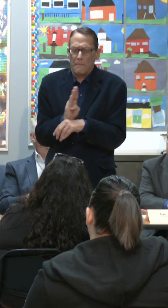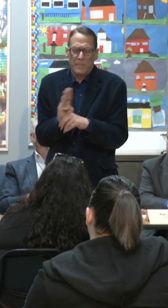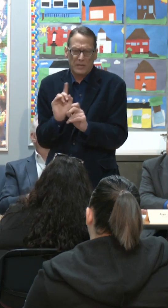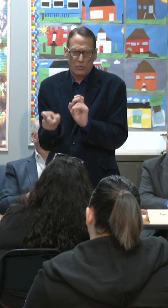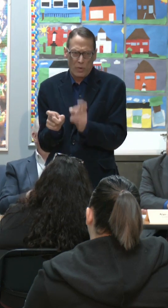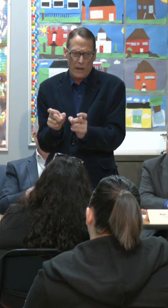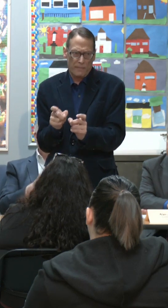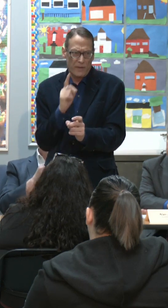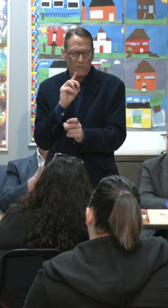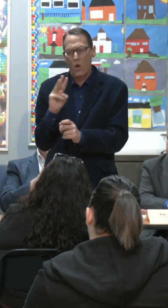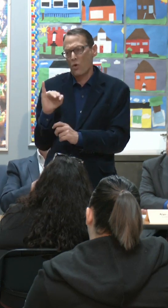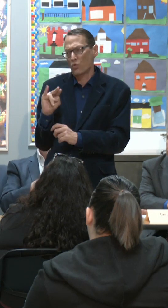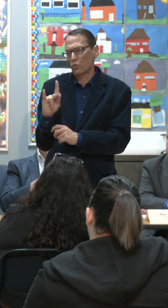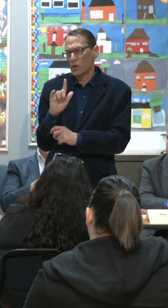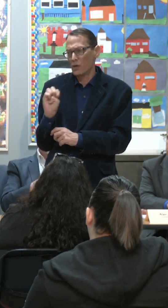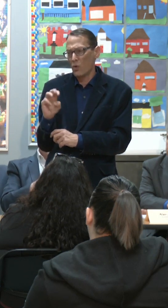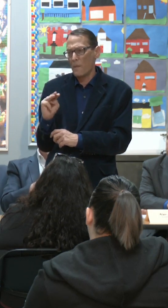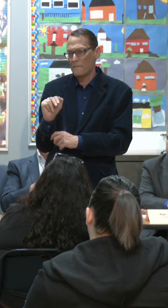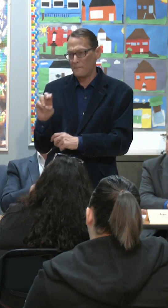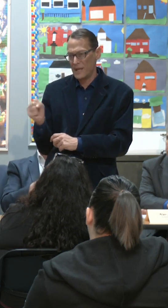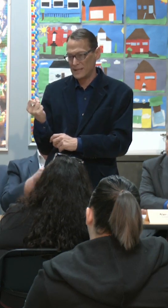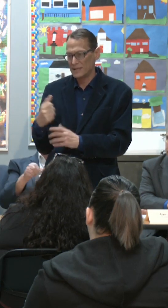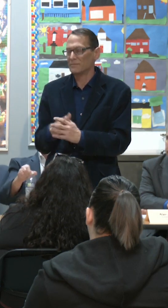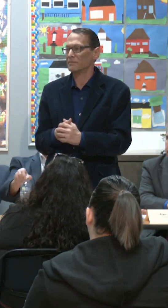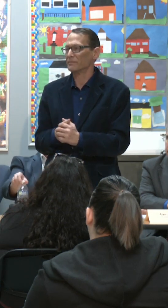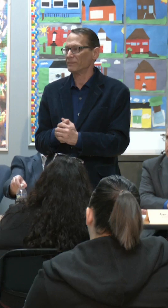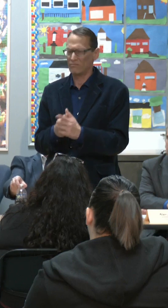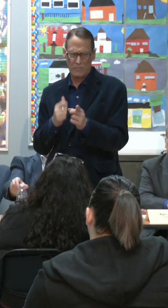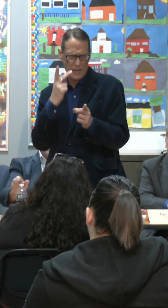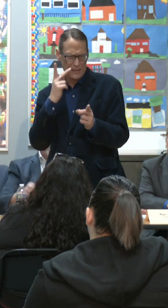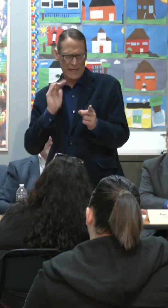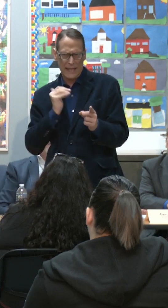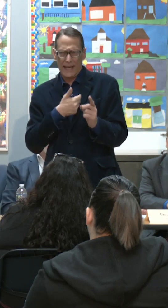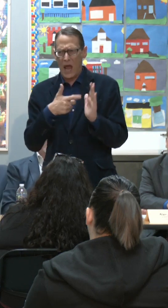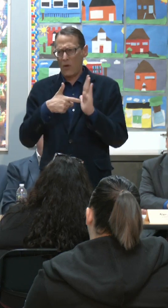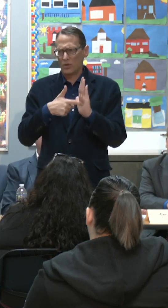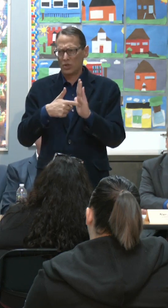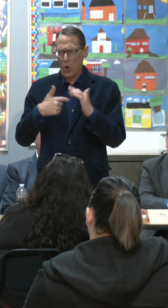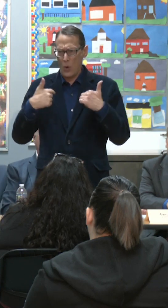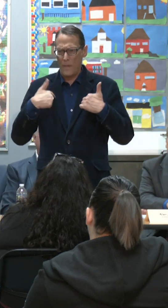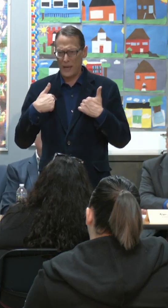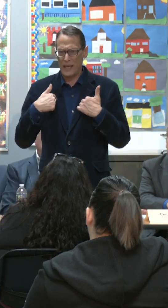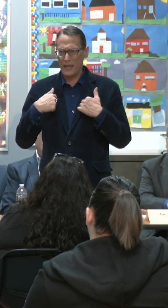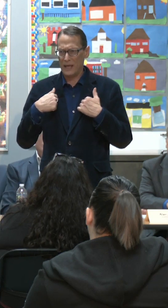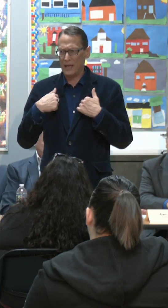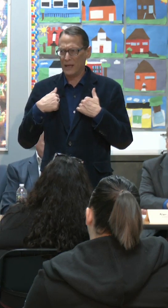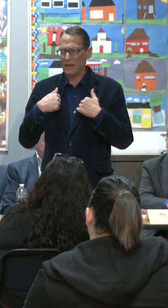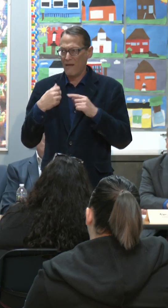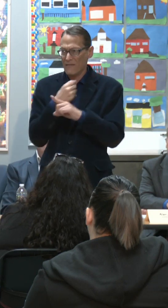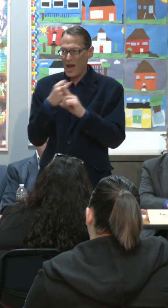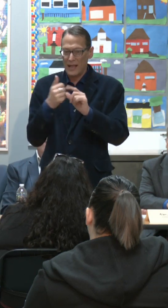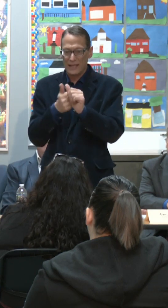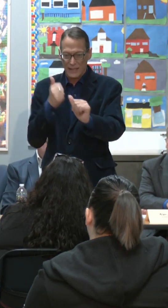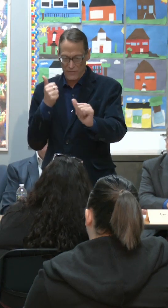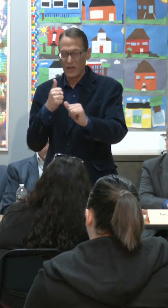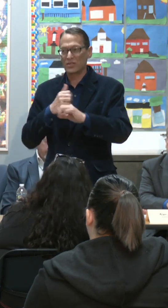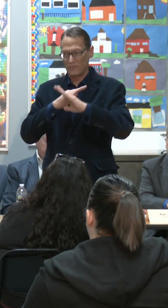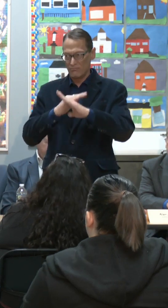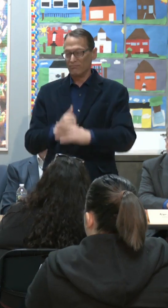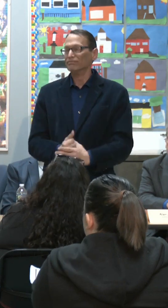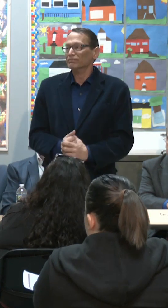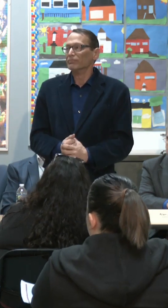We removed the stairs to nowhere in Marquette Park. There's a new water fountain over there. And at the Marquette Rec Center, we resurfaced the